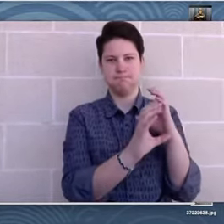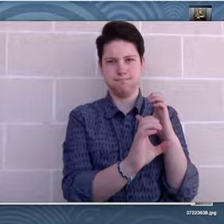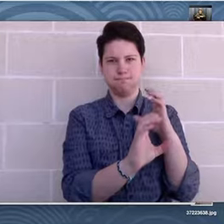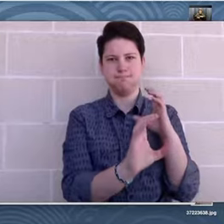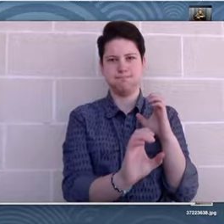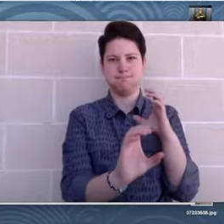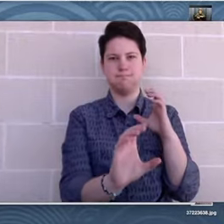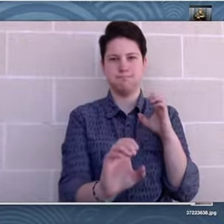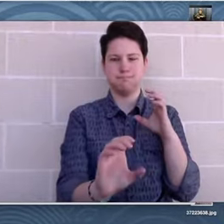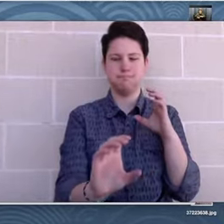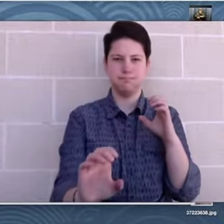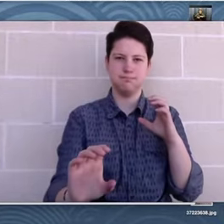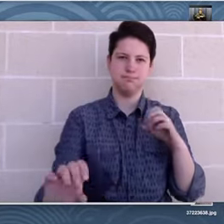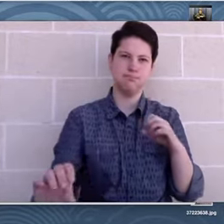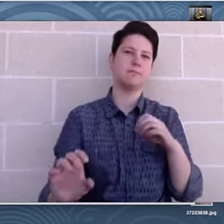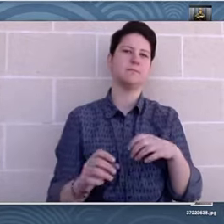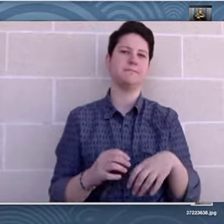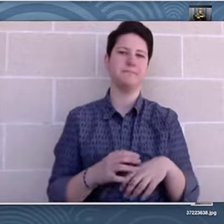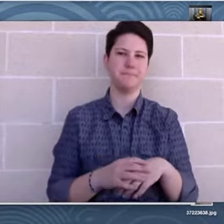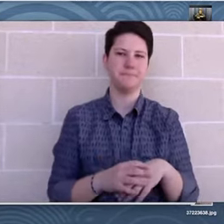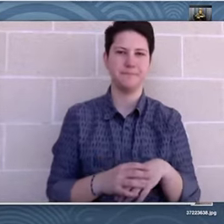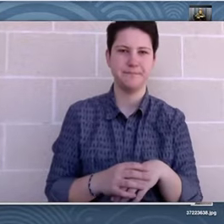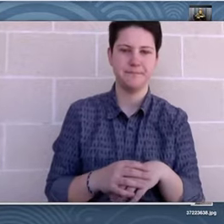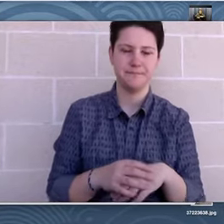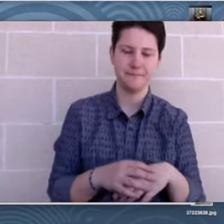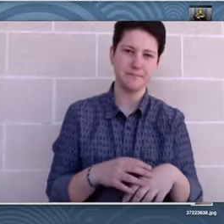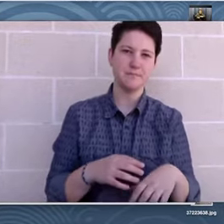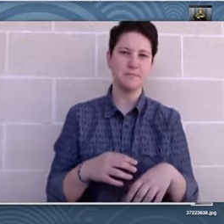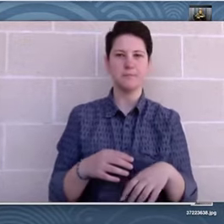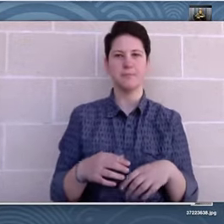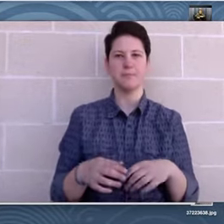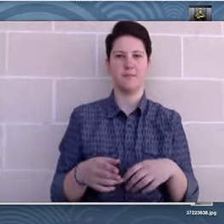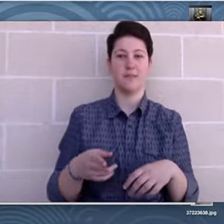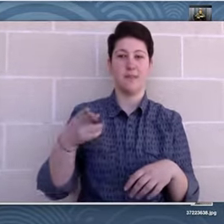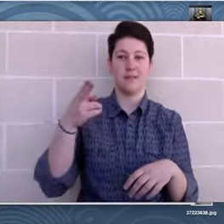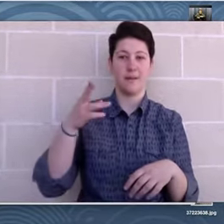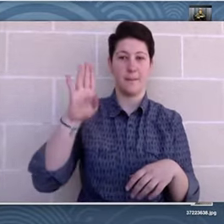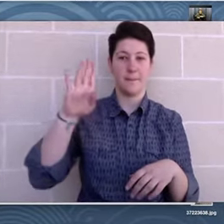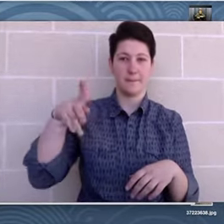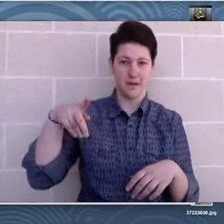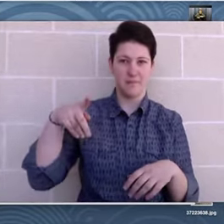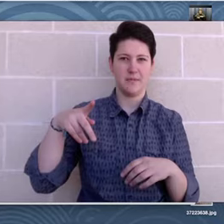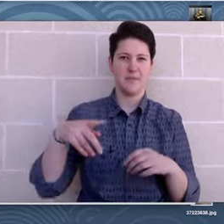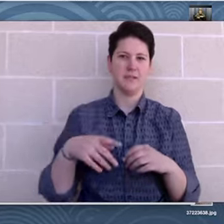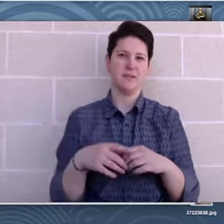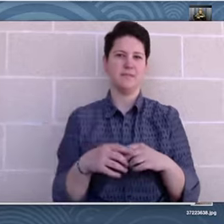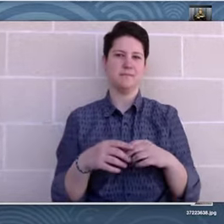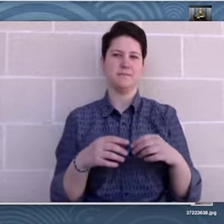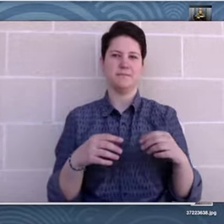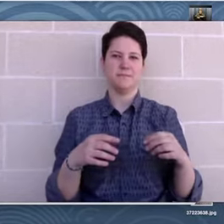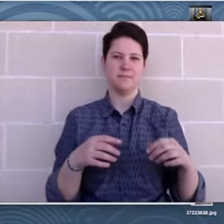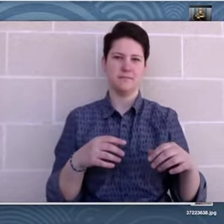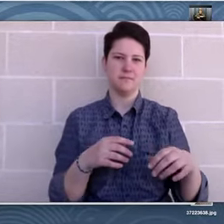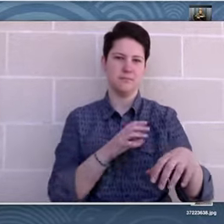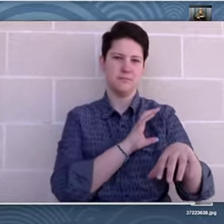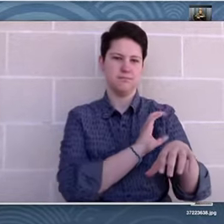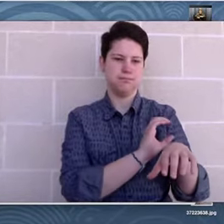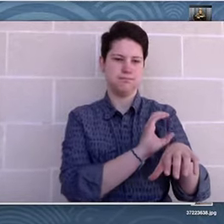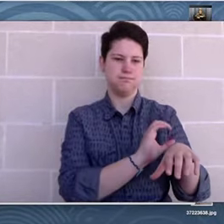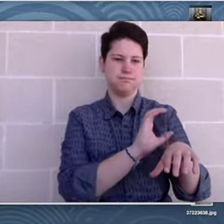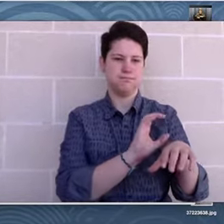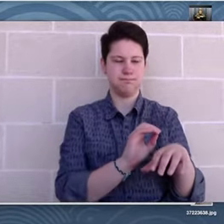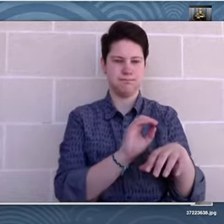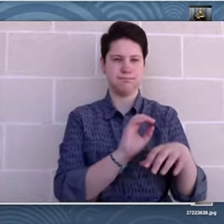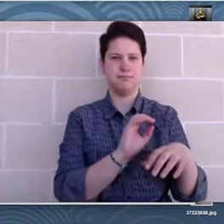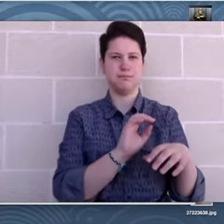systolic. This rise in the blood pressure in the arteries is called the systolic pressure. When the